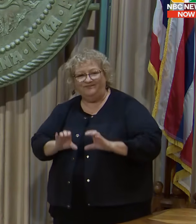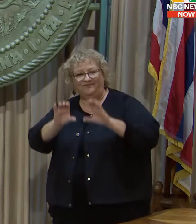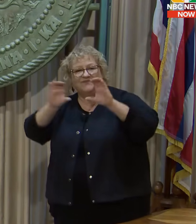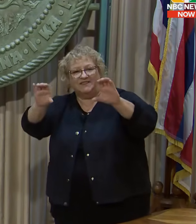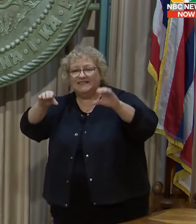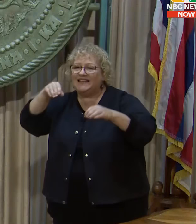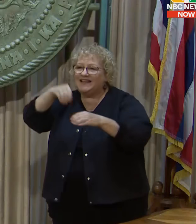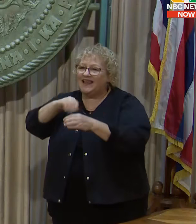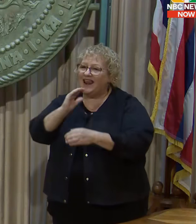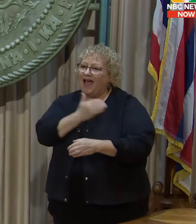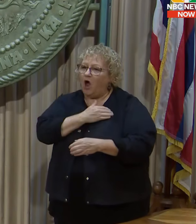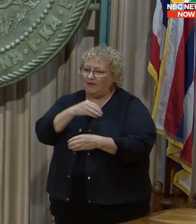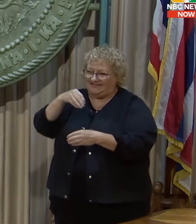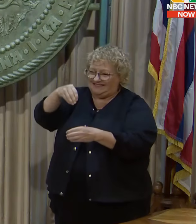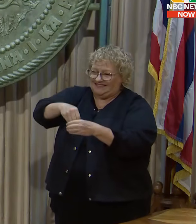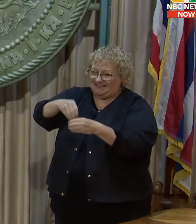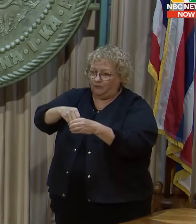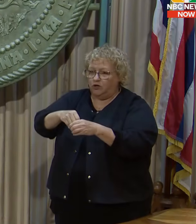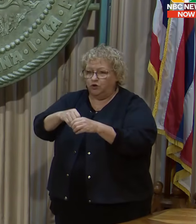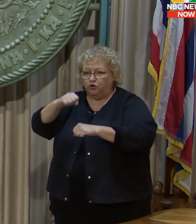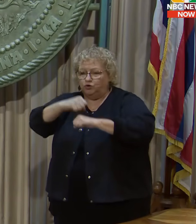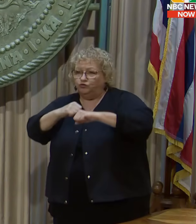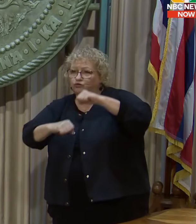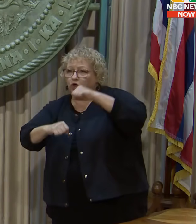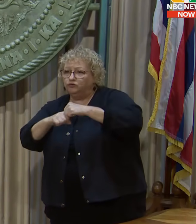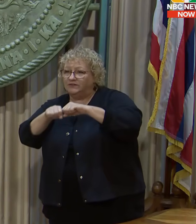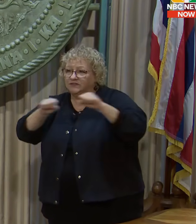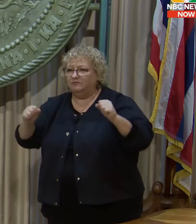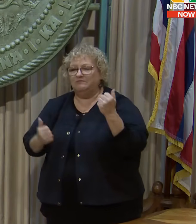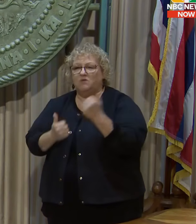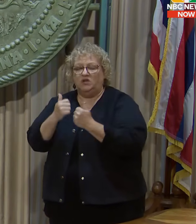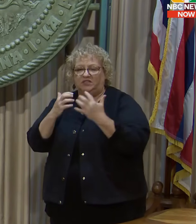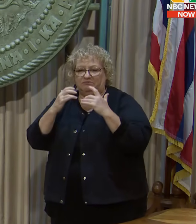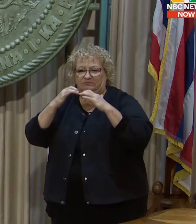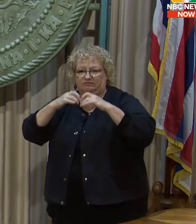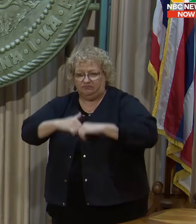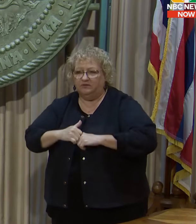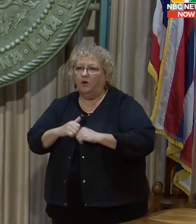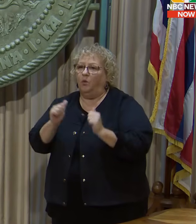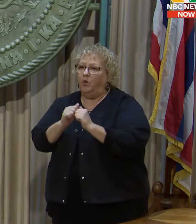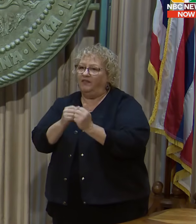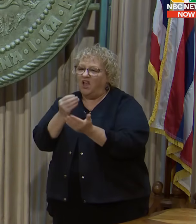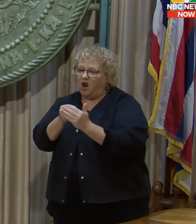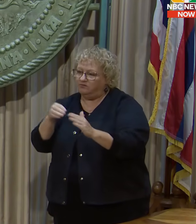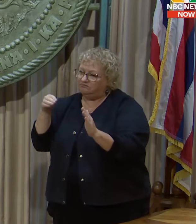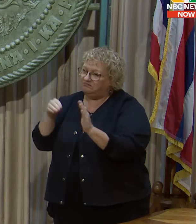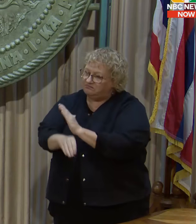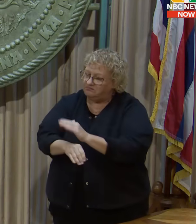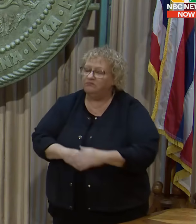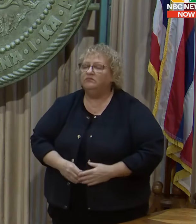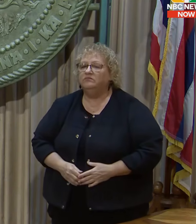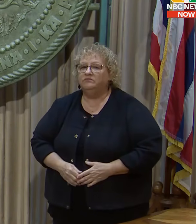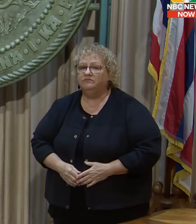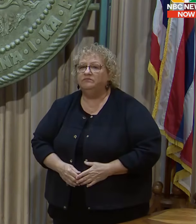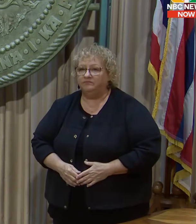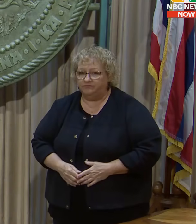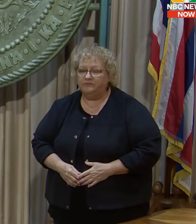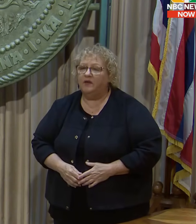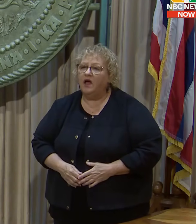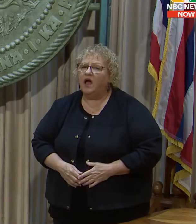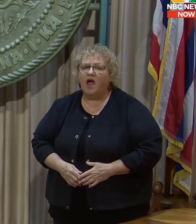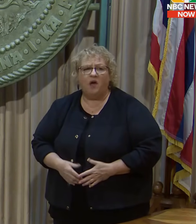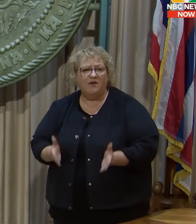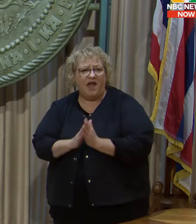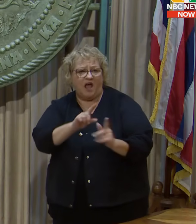nation's infrastructure, which in many, many ways has been falling down. And so more on that later. I want to briefly answer a few of the more common questions